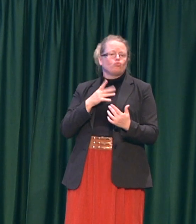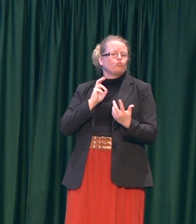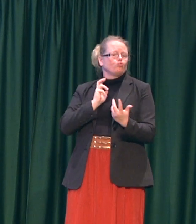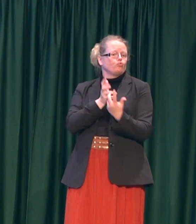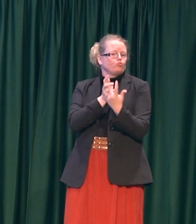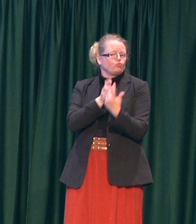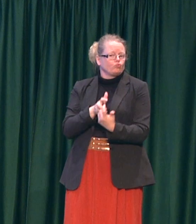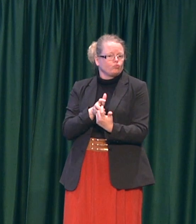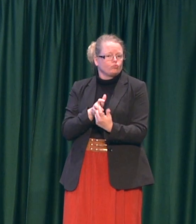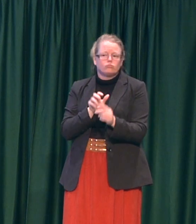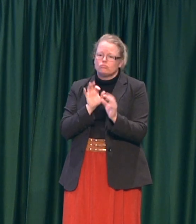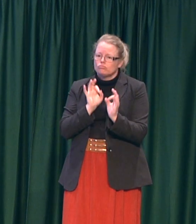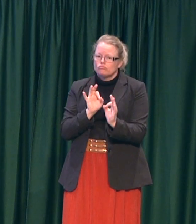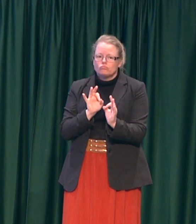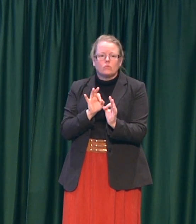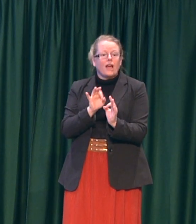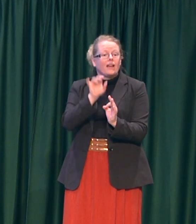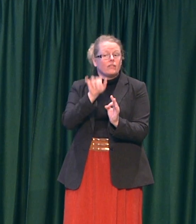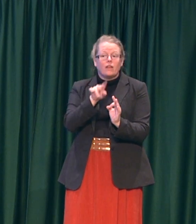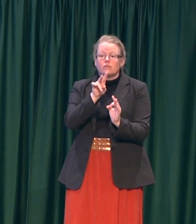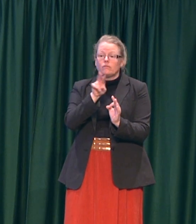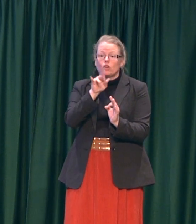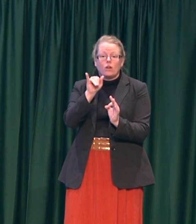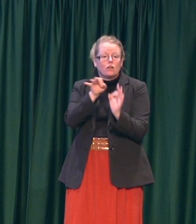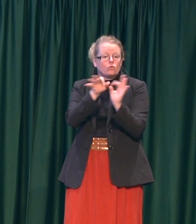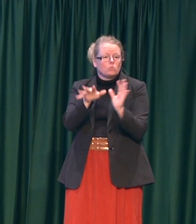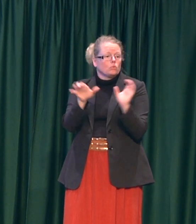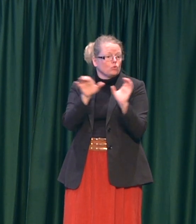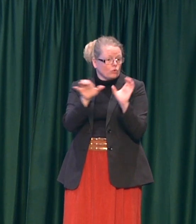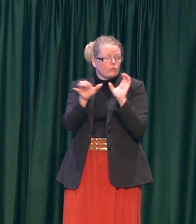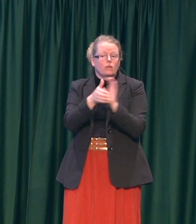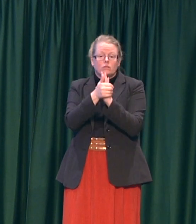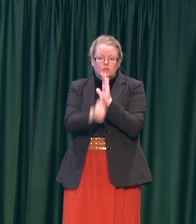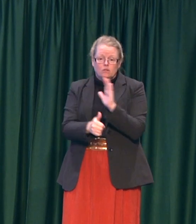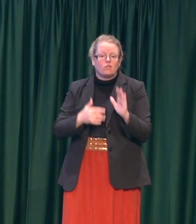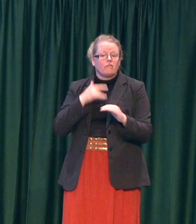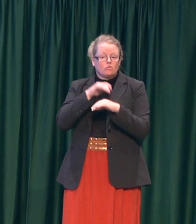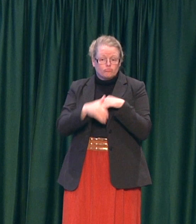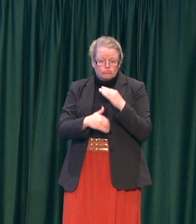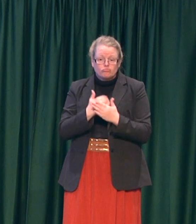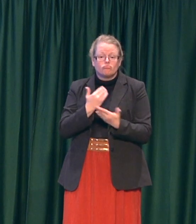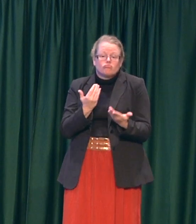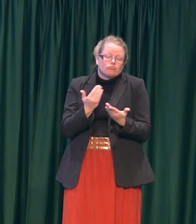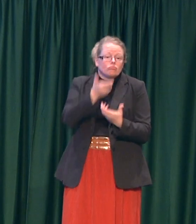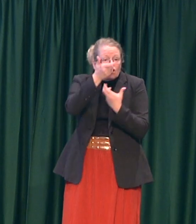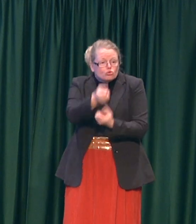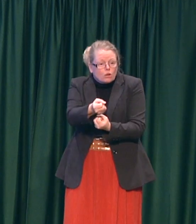I found one company that I feel like is a great fit for me, and the VRI interpreters are certified, they're qualified, I feel comfortable